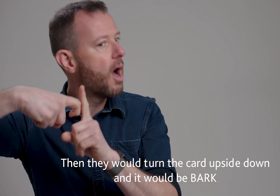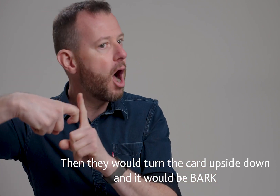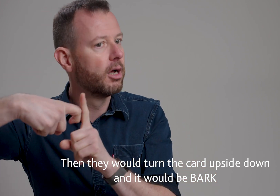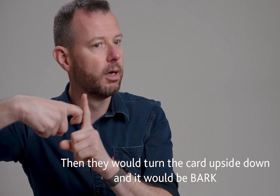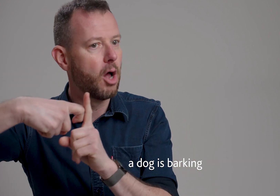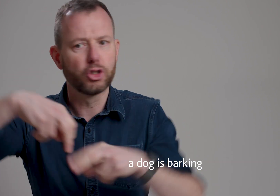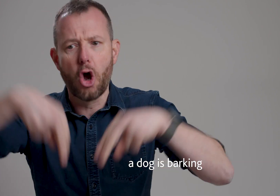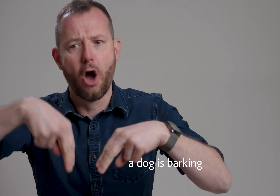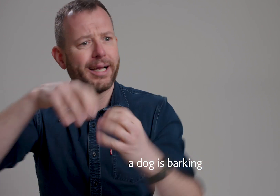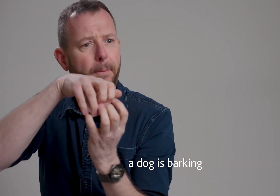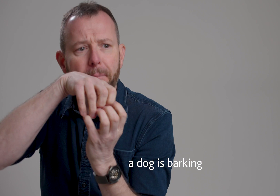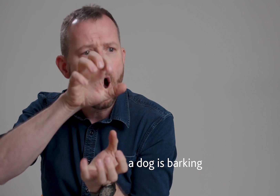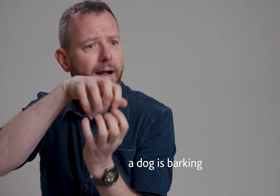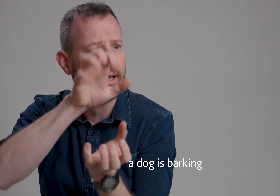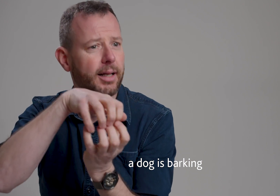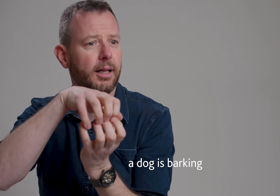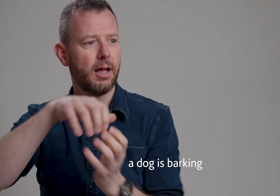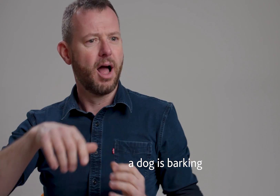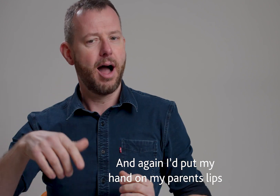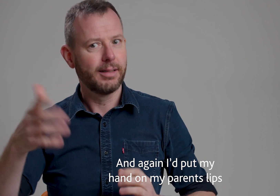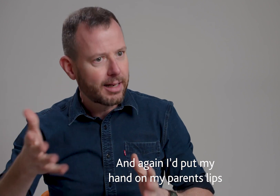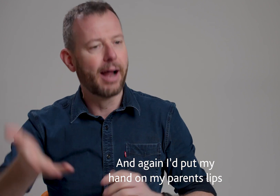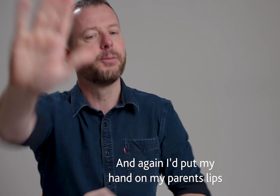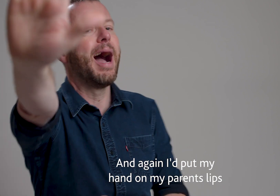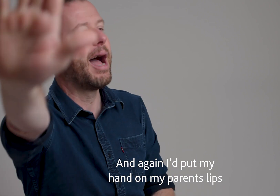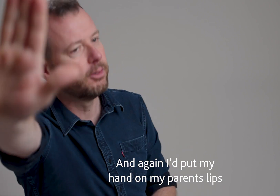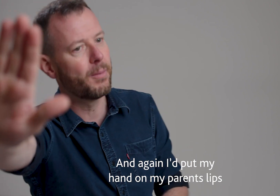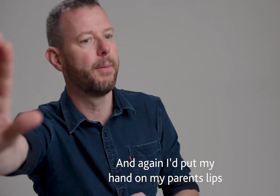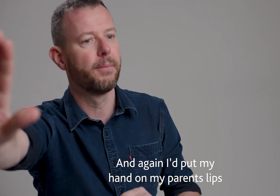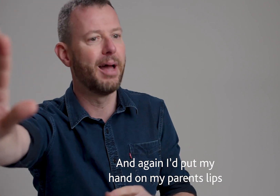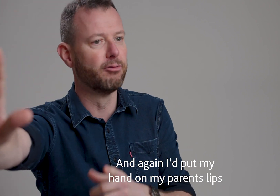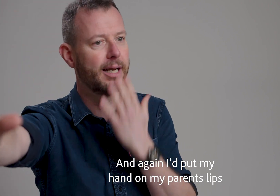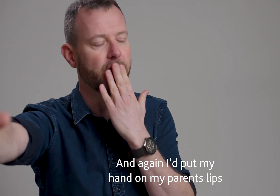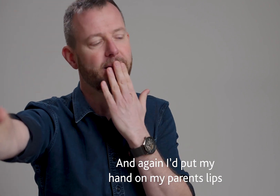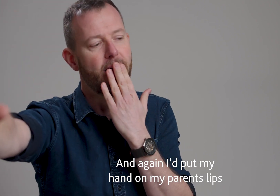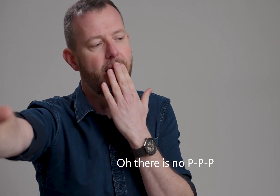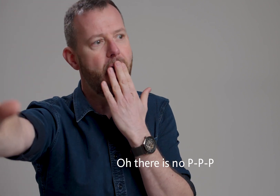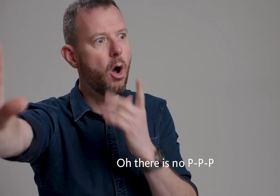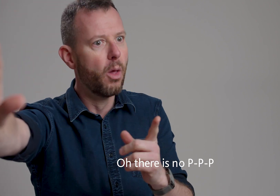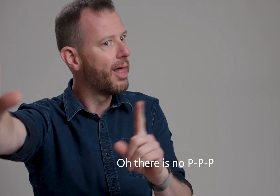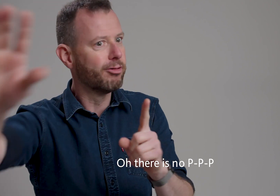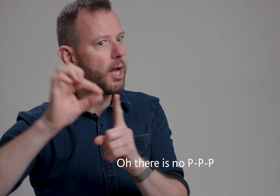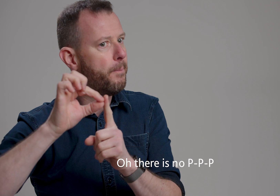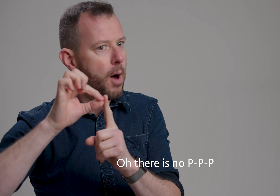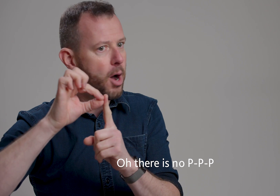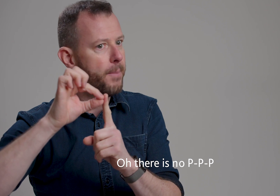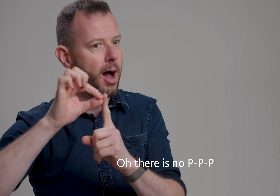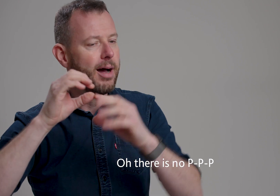dark, or dark is darker. And a guy put my hand on my parrot and goes, oh, there it now, pop, pop, pop. And